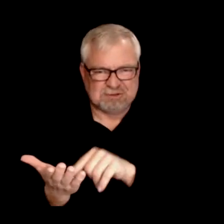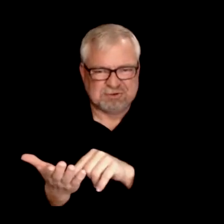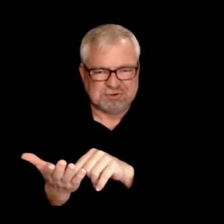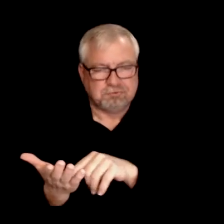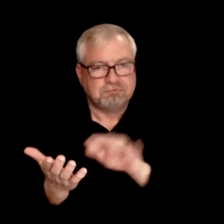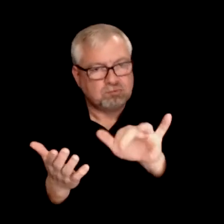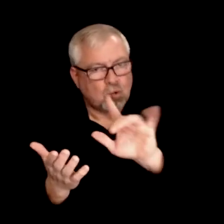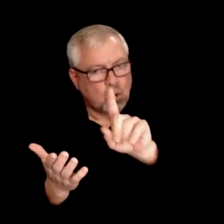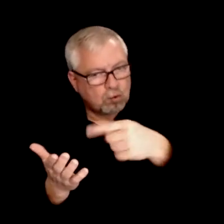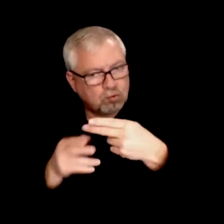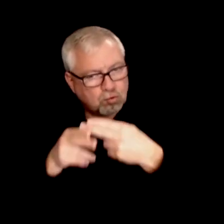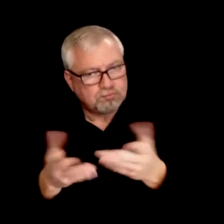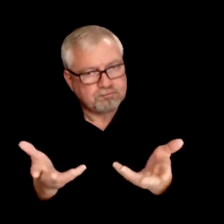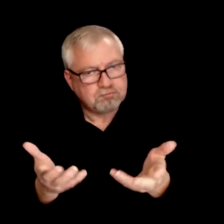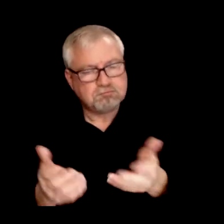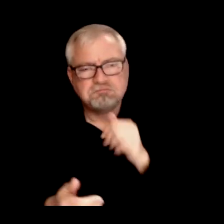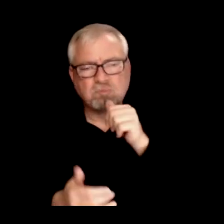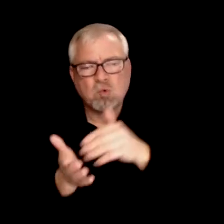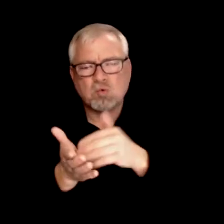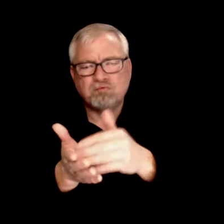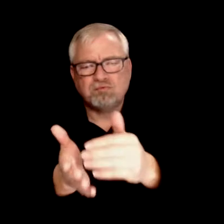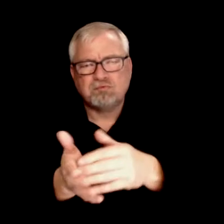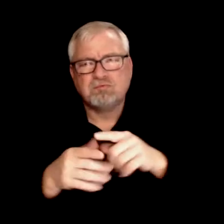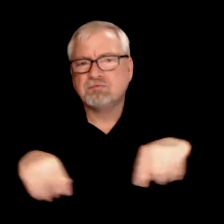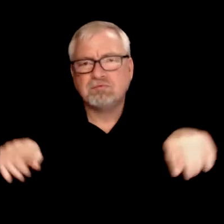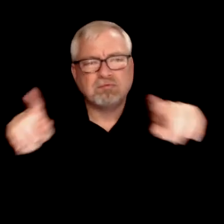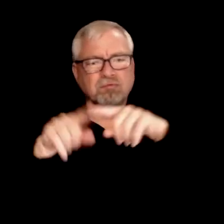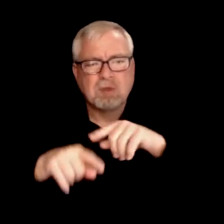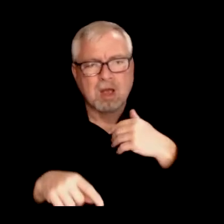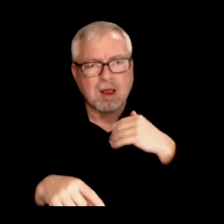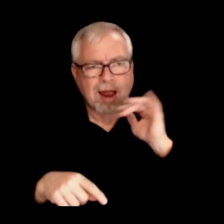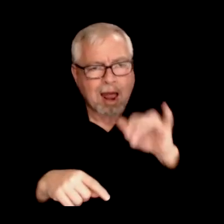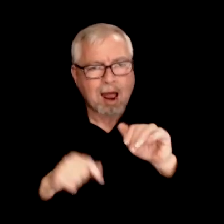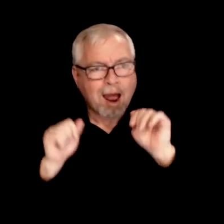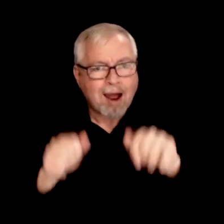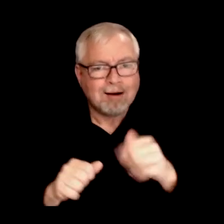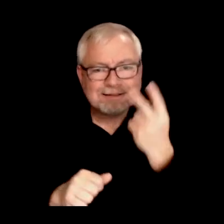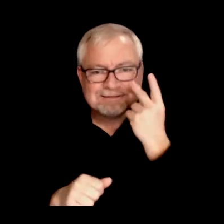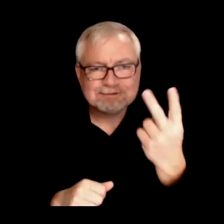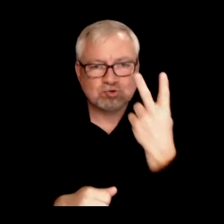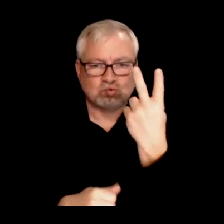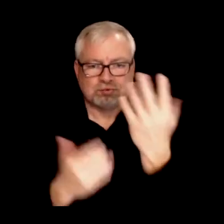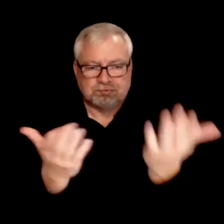we don't often have access to that kind of a thing. We've certainly gotten